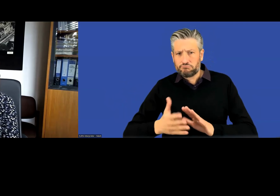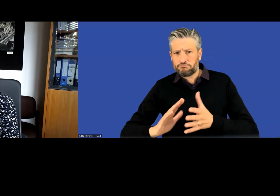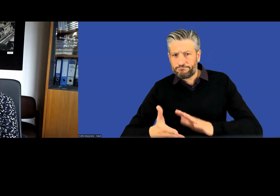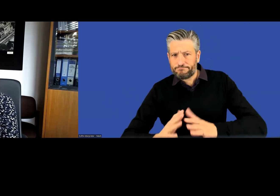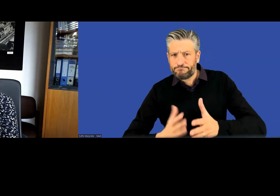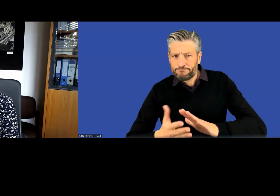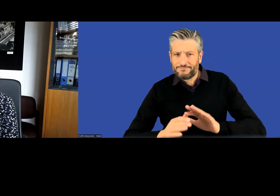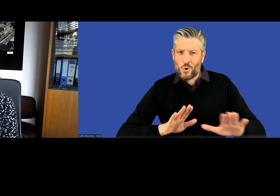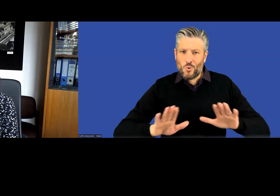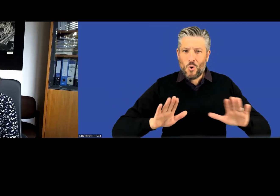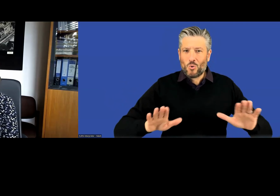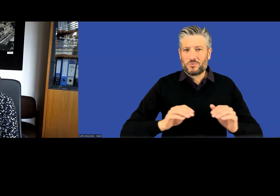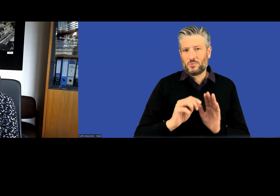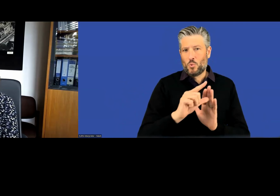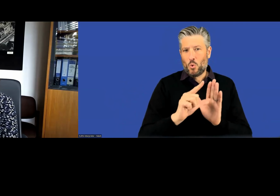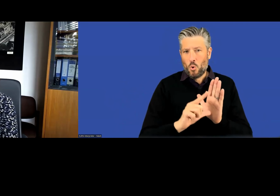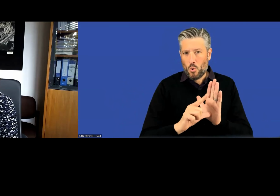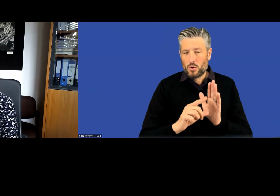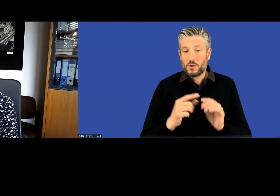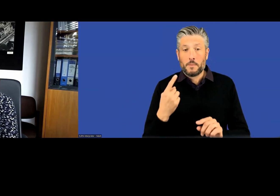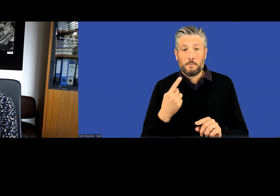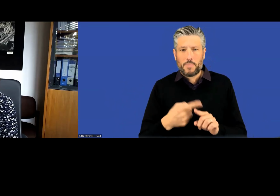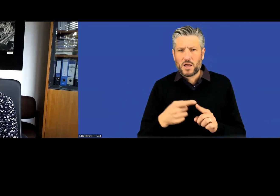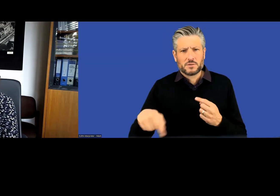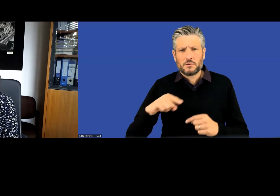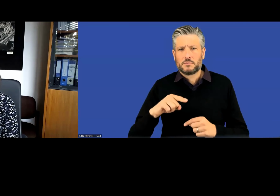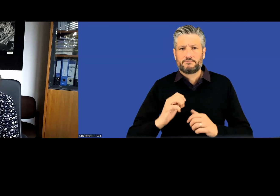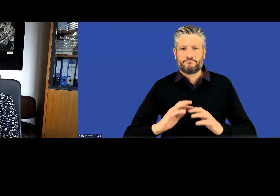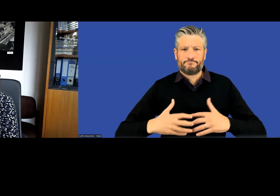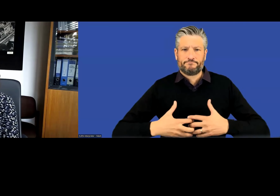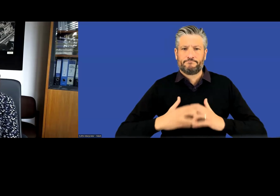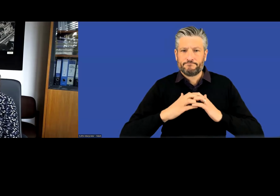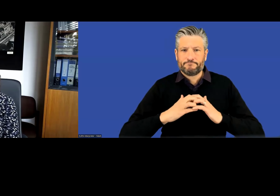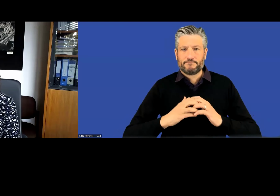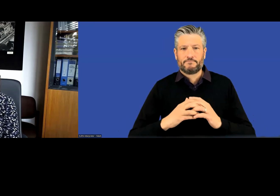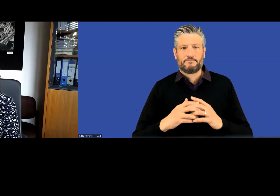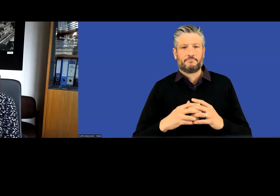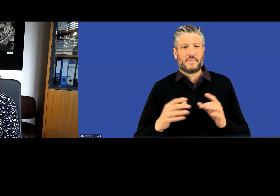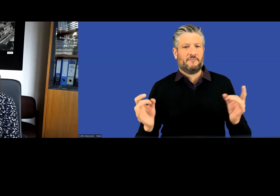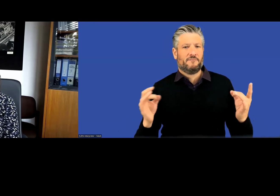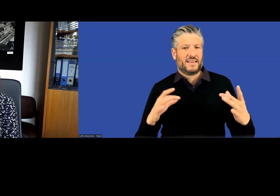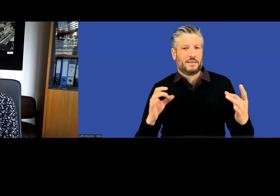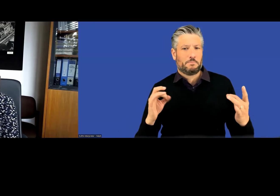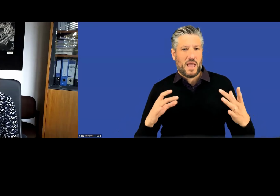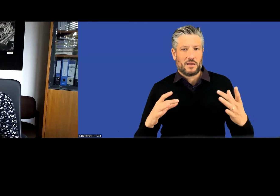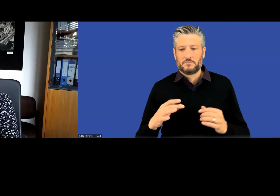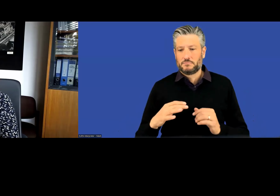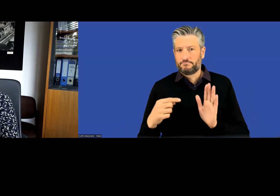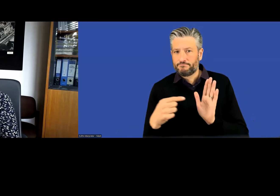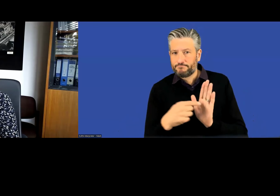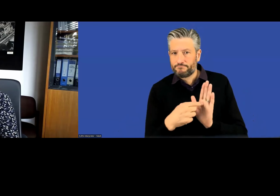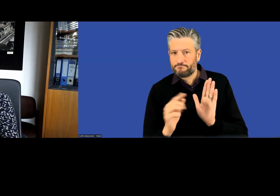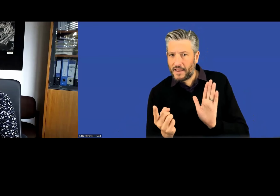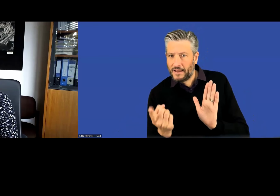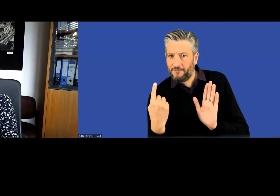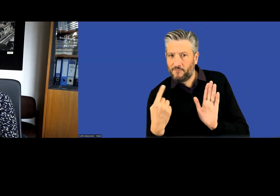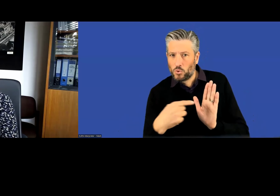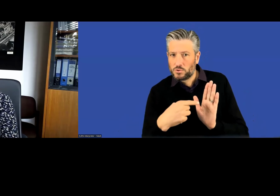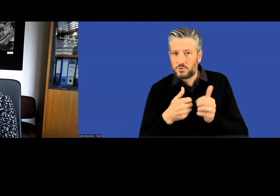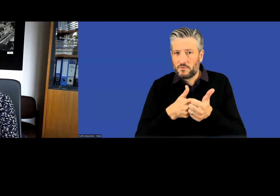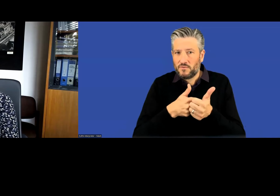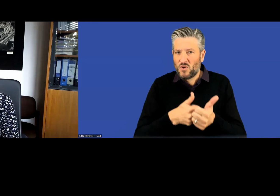they've all introduced formal feedback and enforcement mechanisms, accessibility statements which document what is